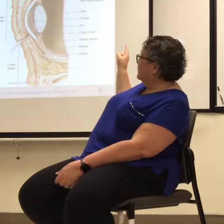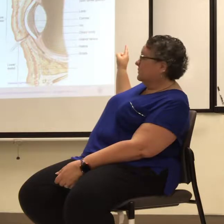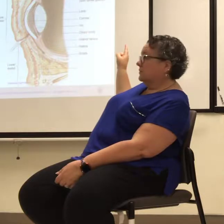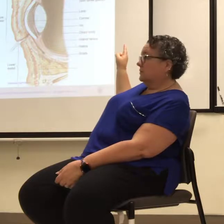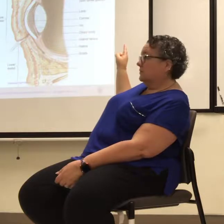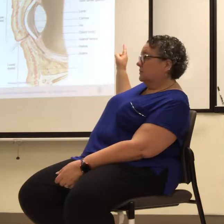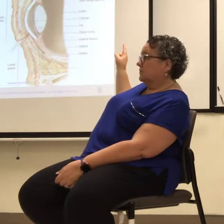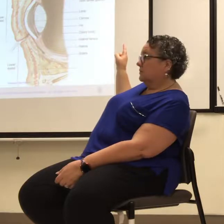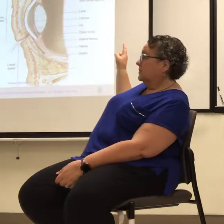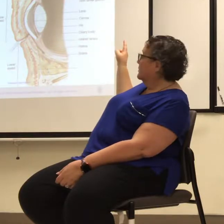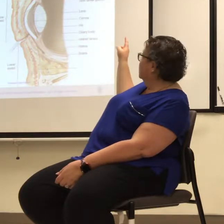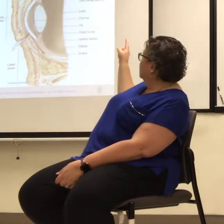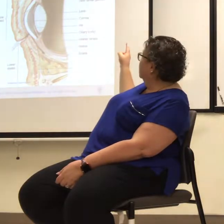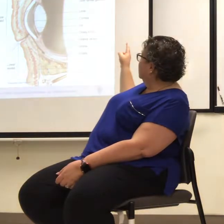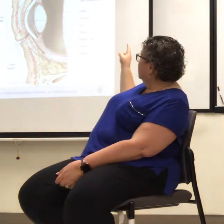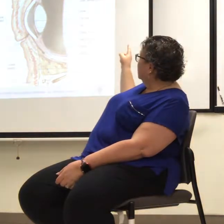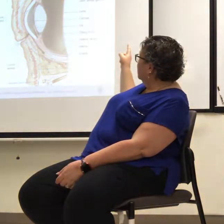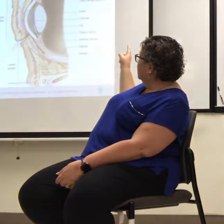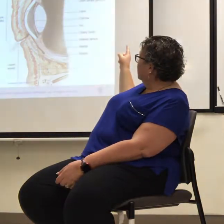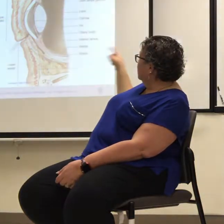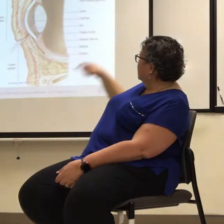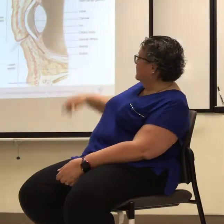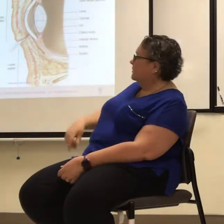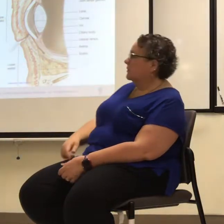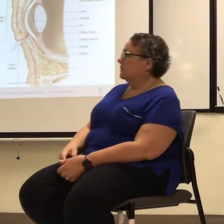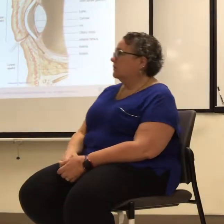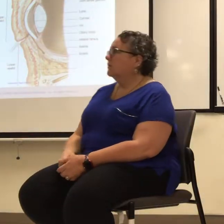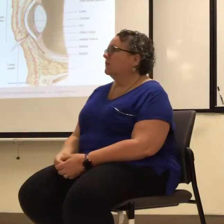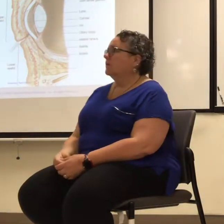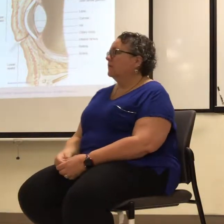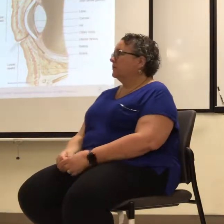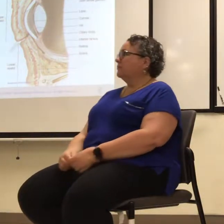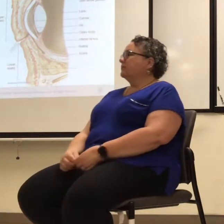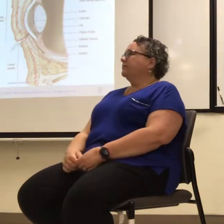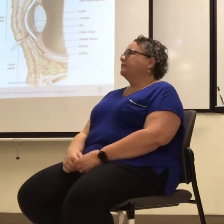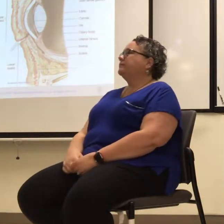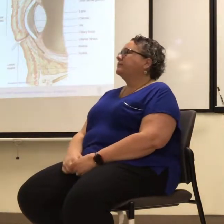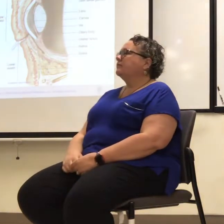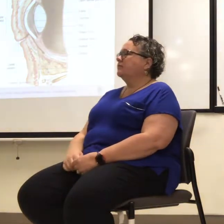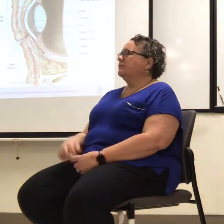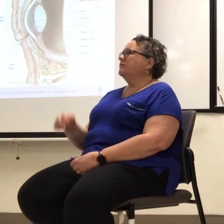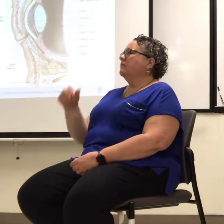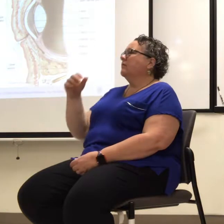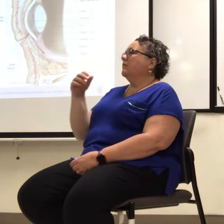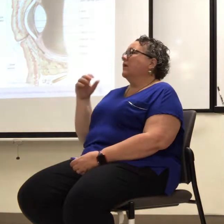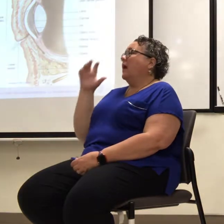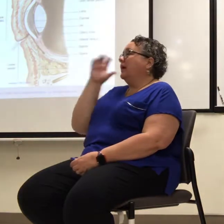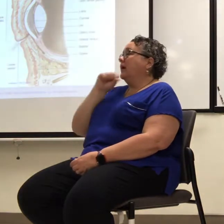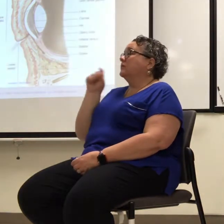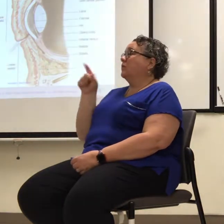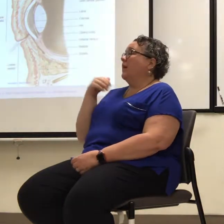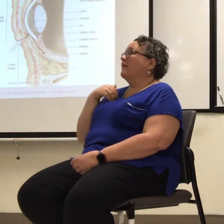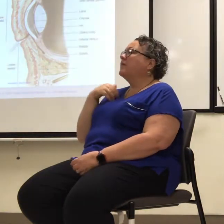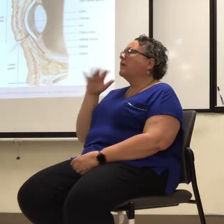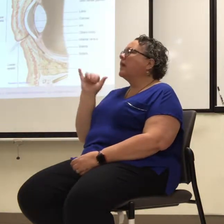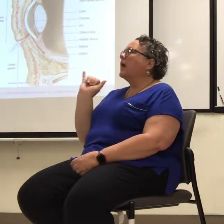Except when you get your bloodshot eyes, it's the, I guess the blood vessels get too dilated.